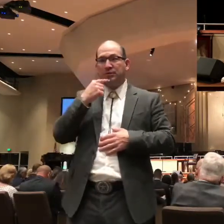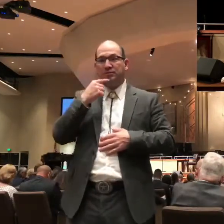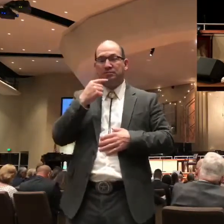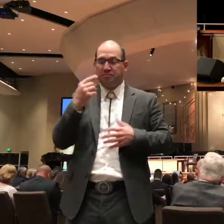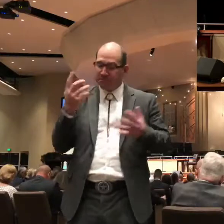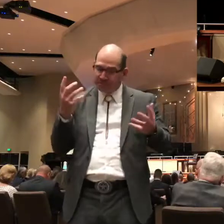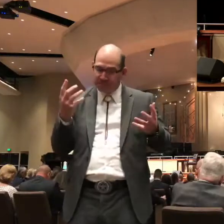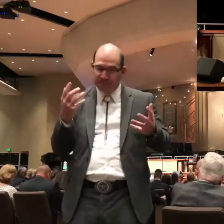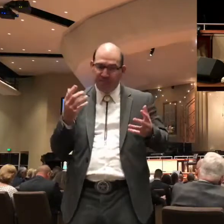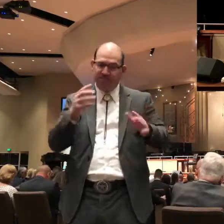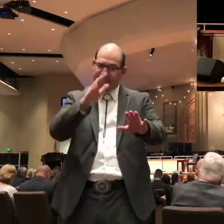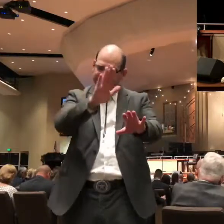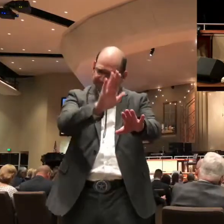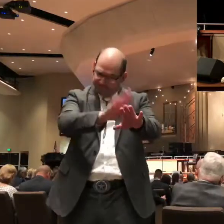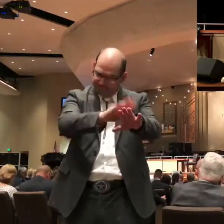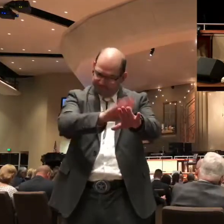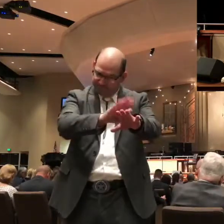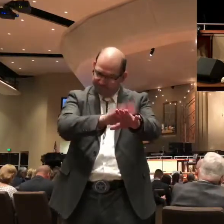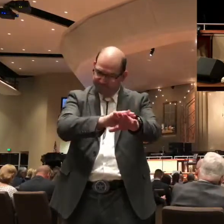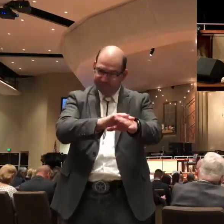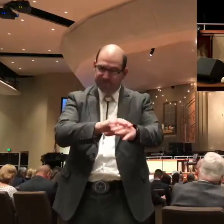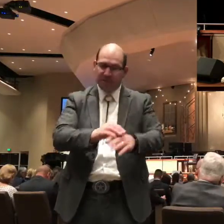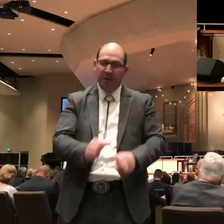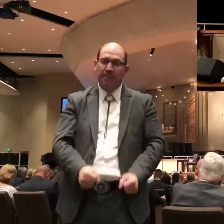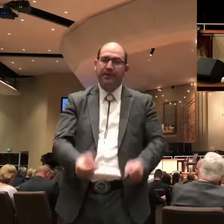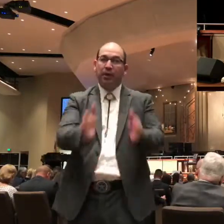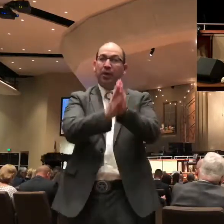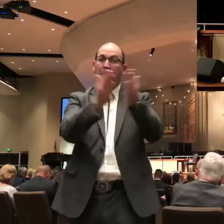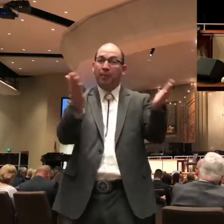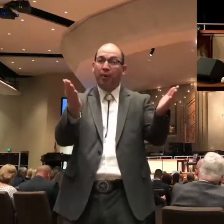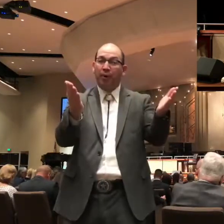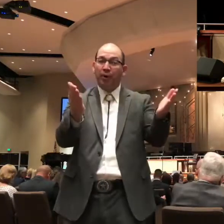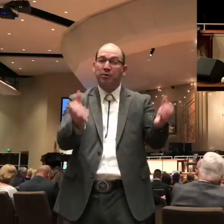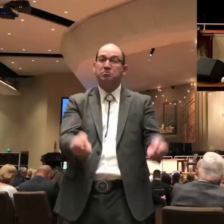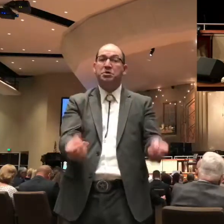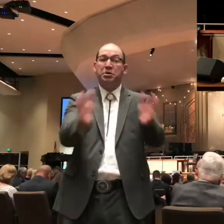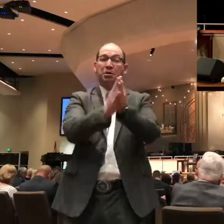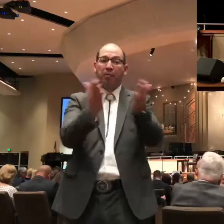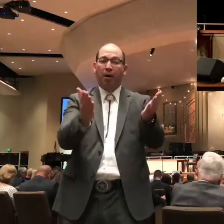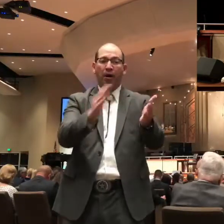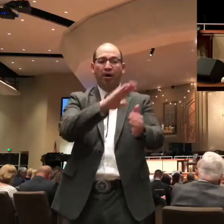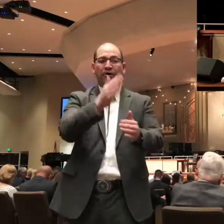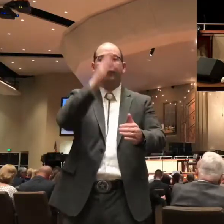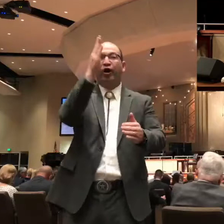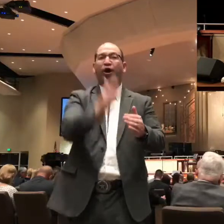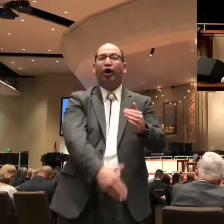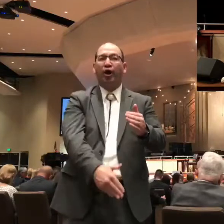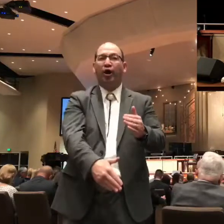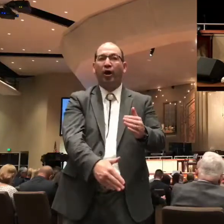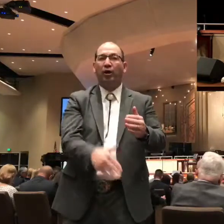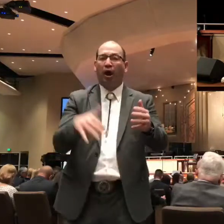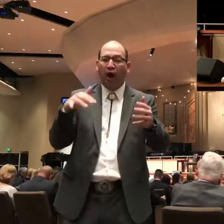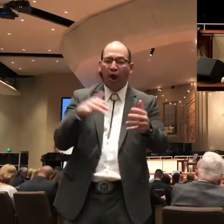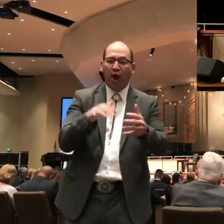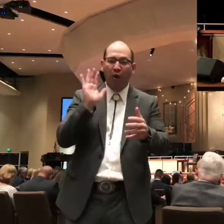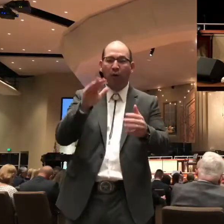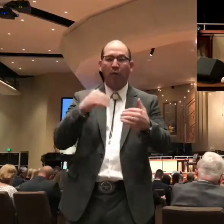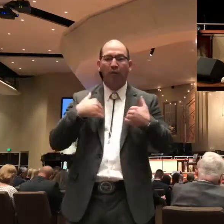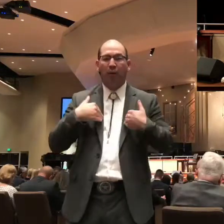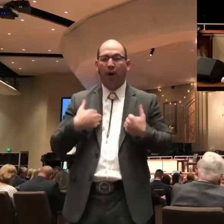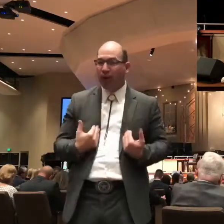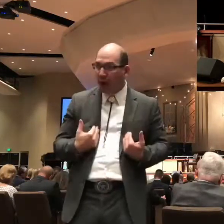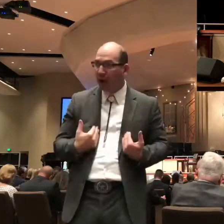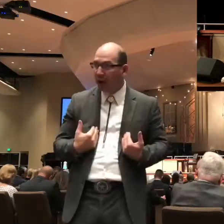my son, be admonished, of making many books, there is no end. And much study is a weariness of the